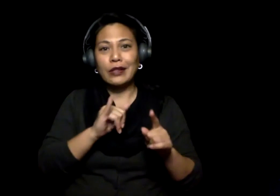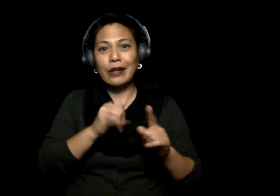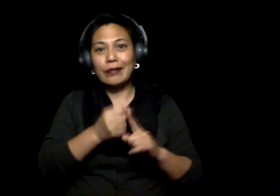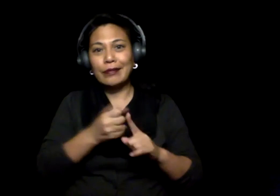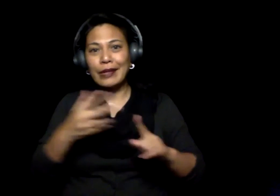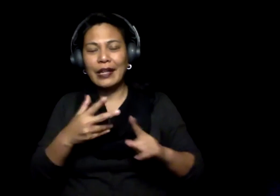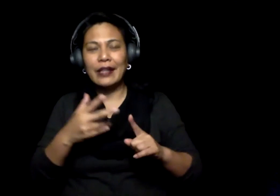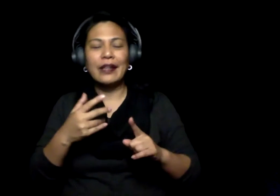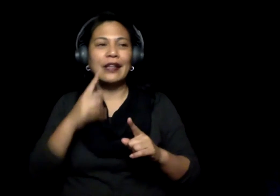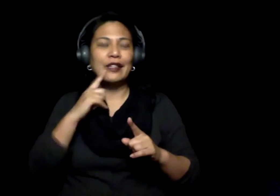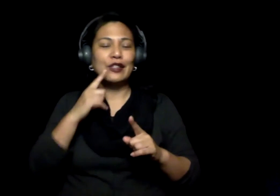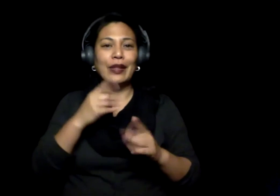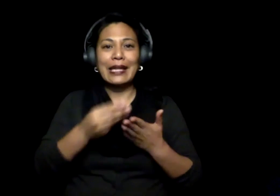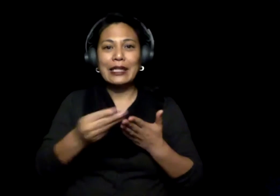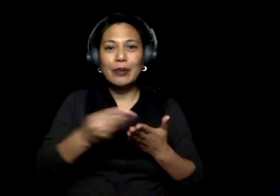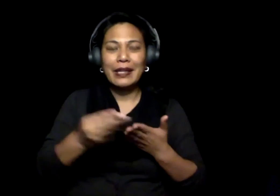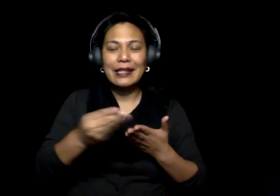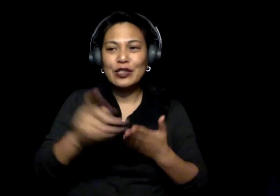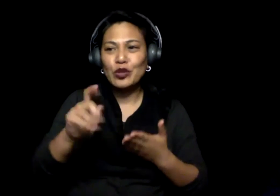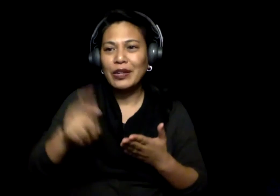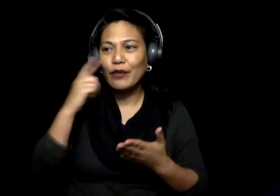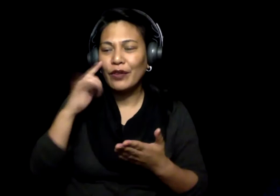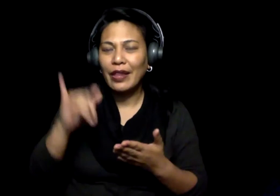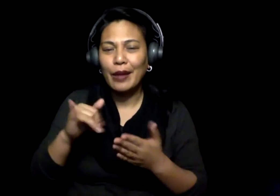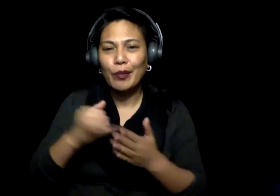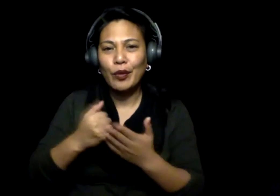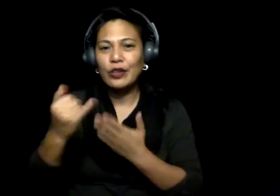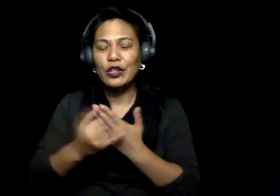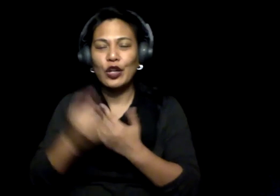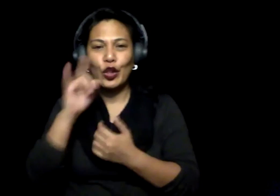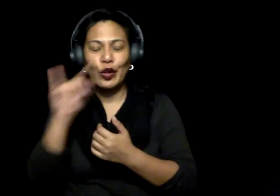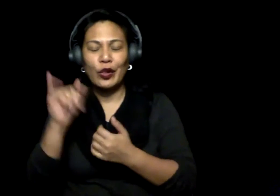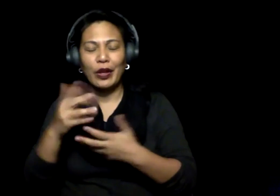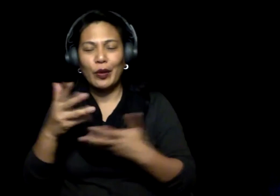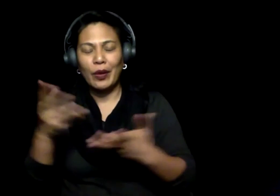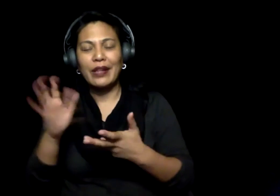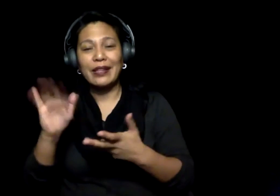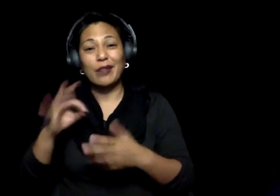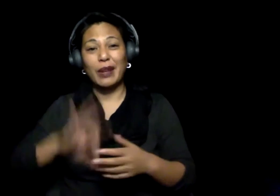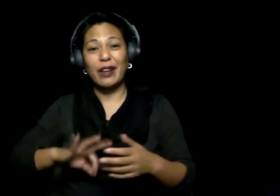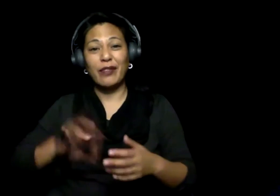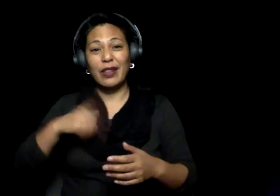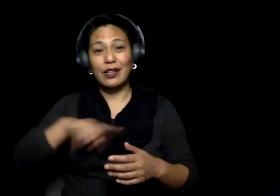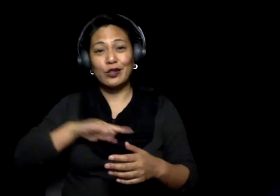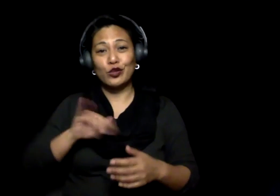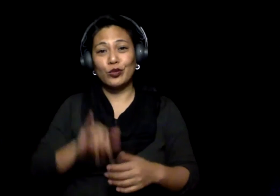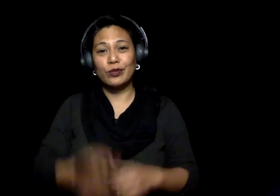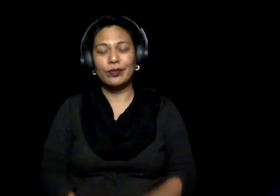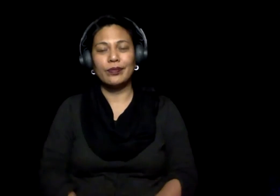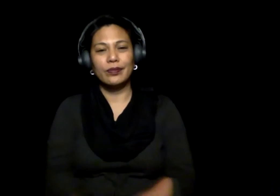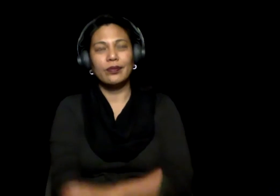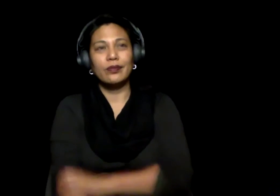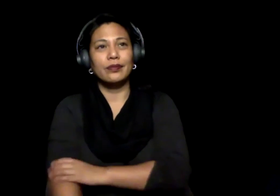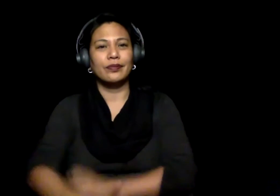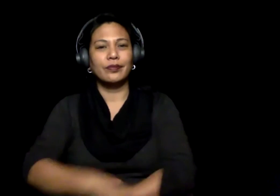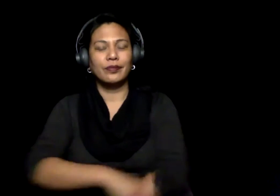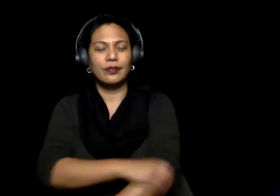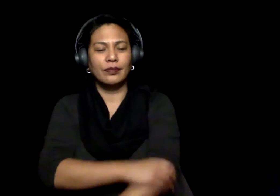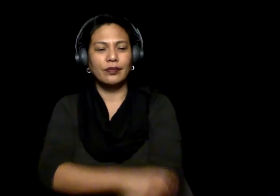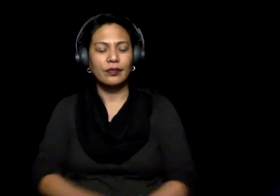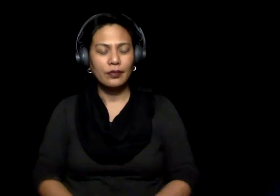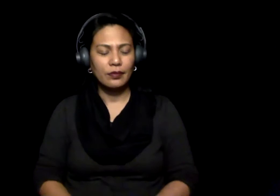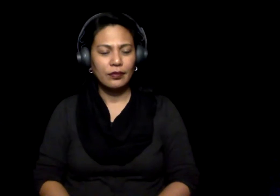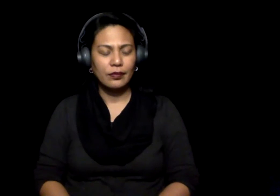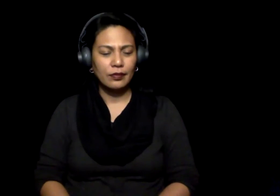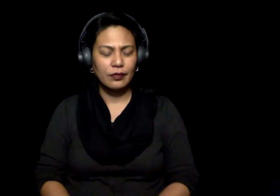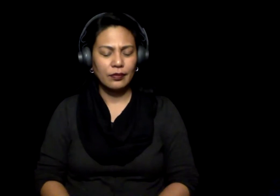expenses are needed for these kinds of projects. It's very useful. Is outside the branches for like a,